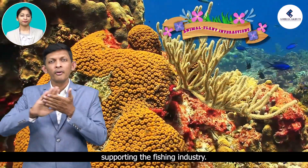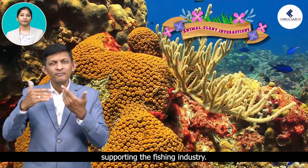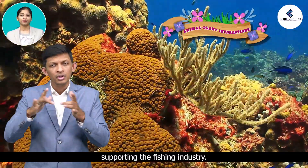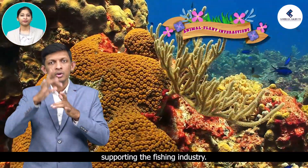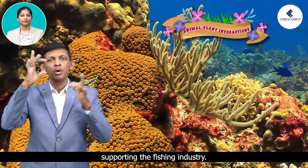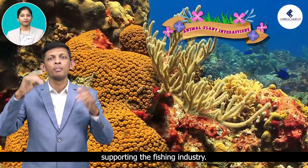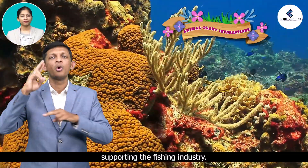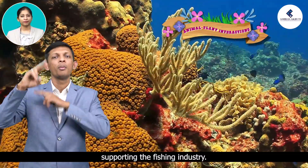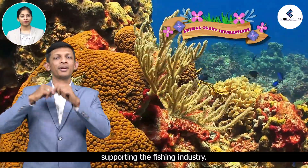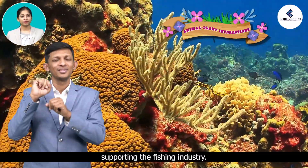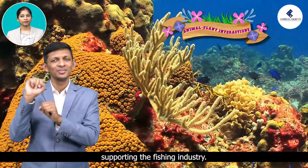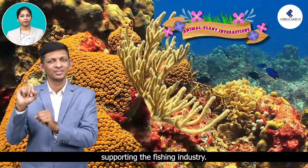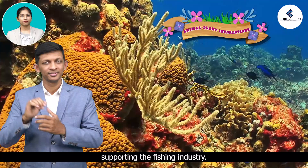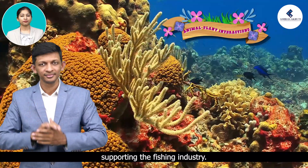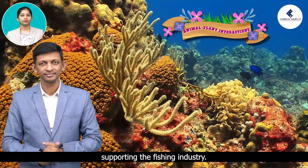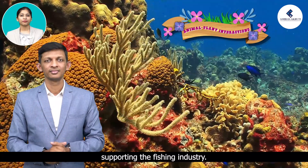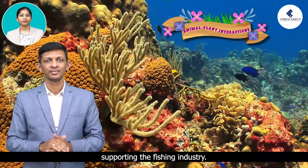industry.